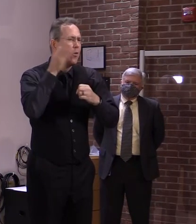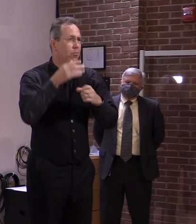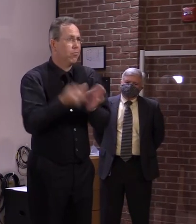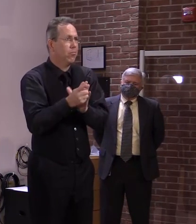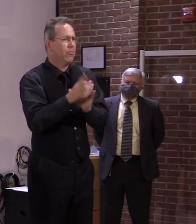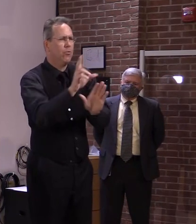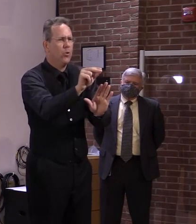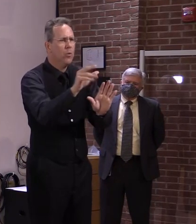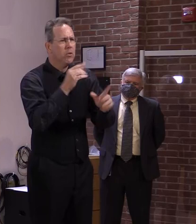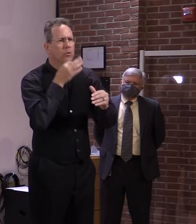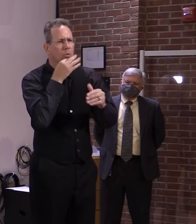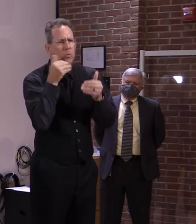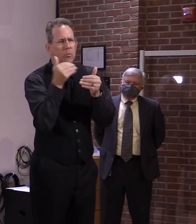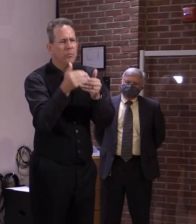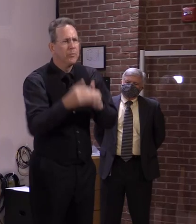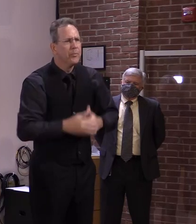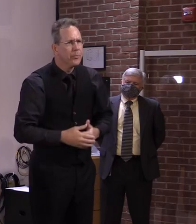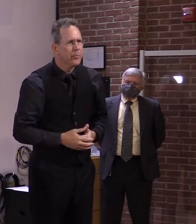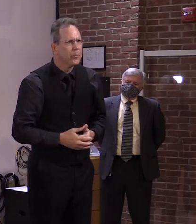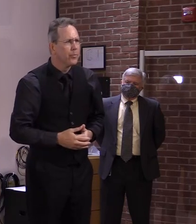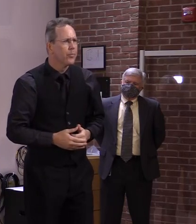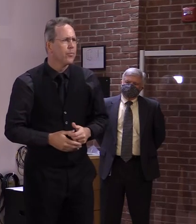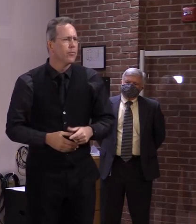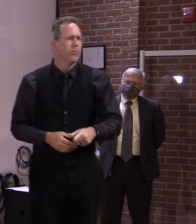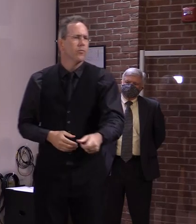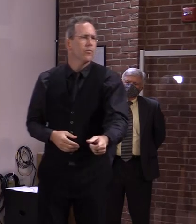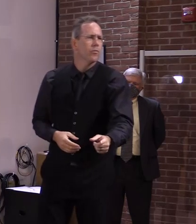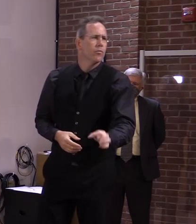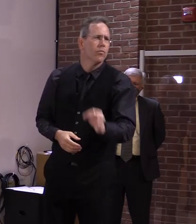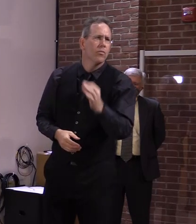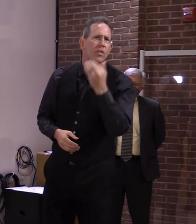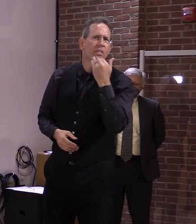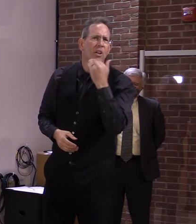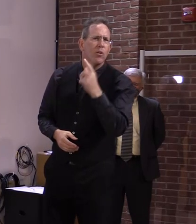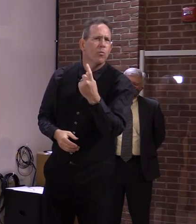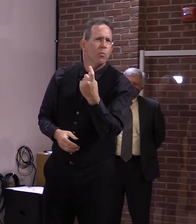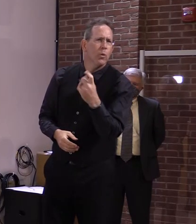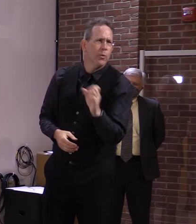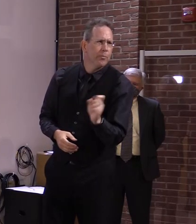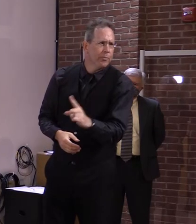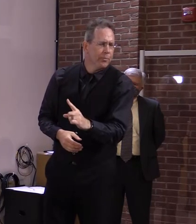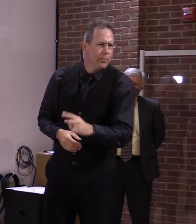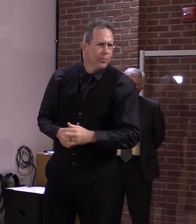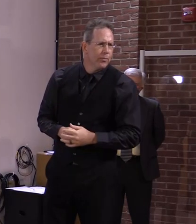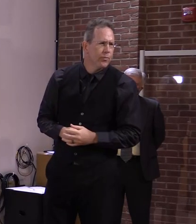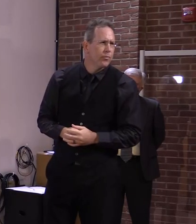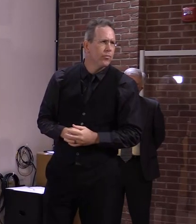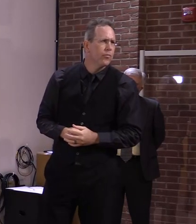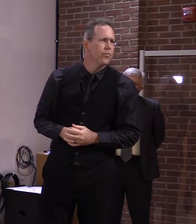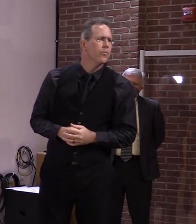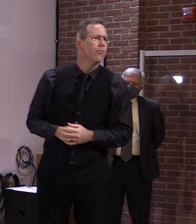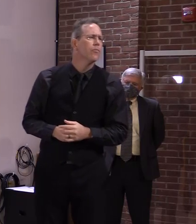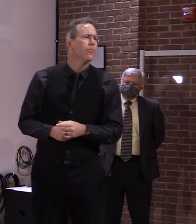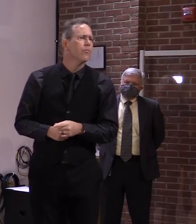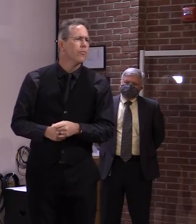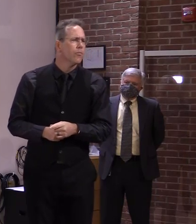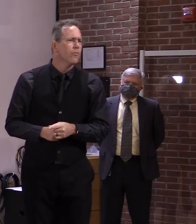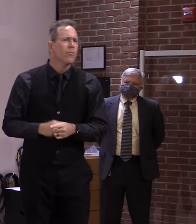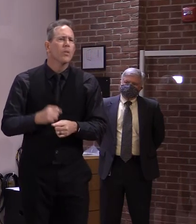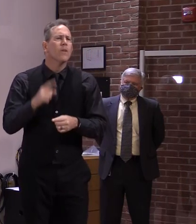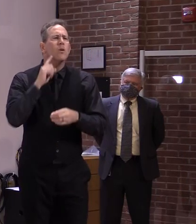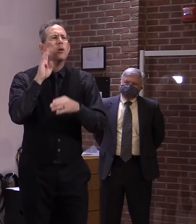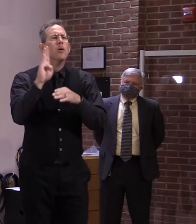Thank you. And last thing is, will the universal guidance for businesses be updated with respect to the 6-foot